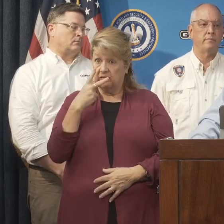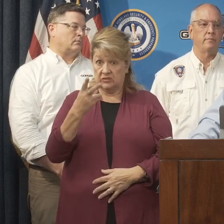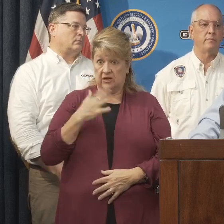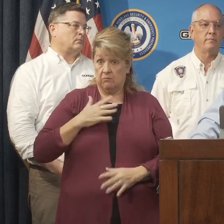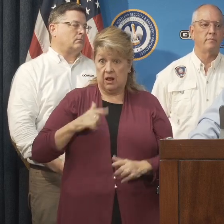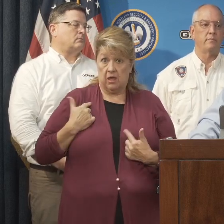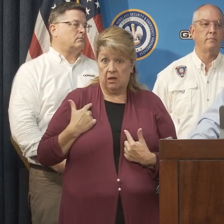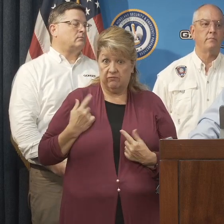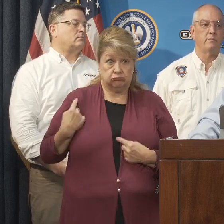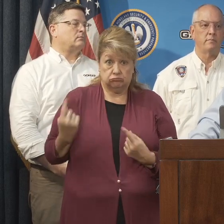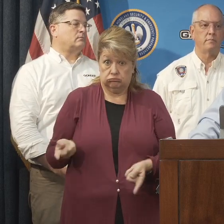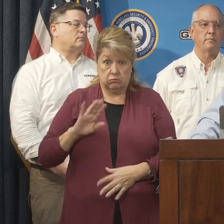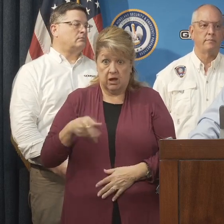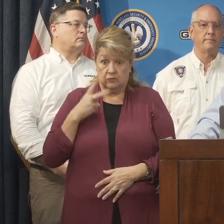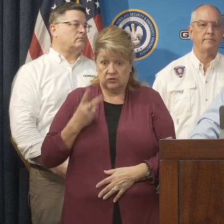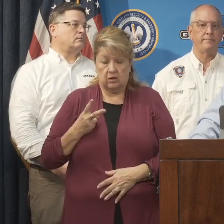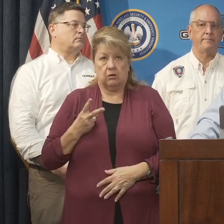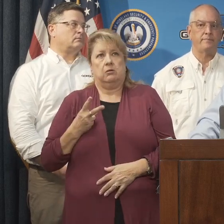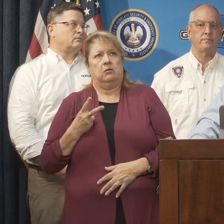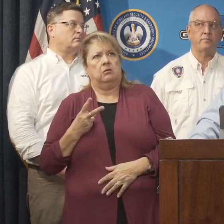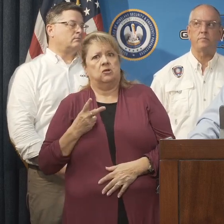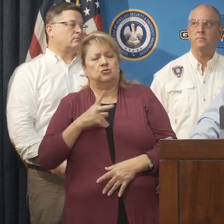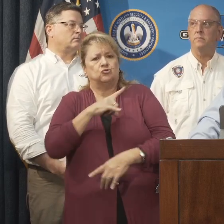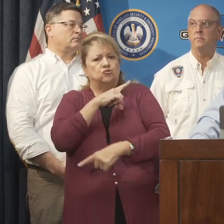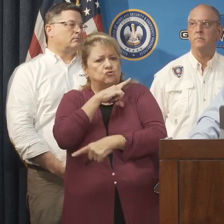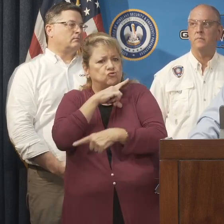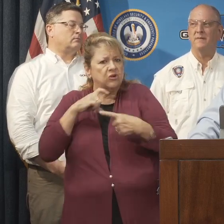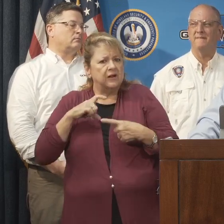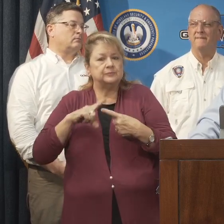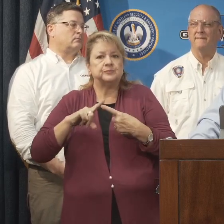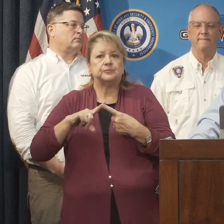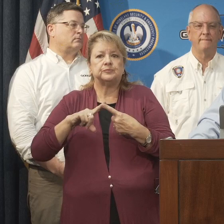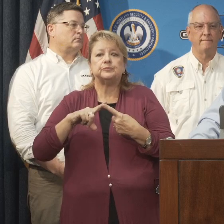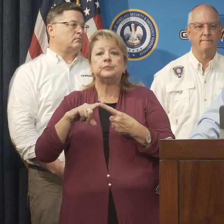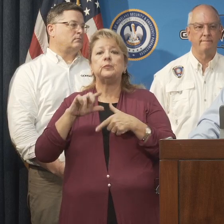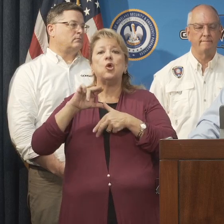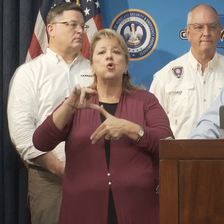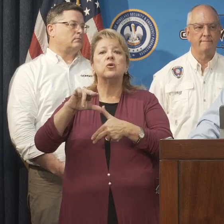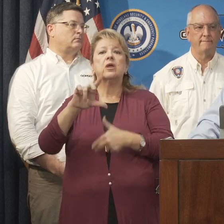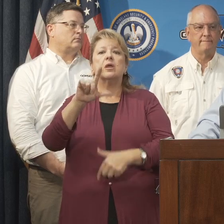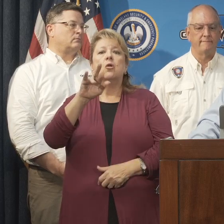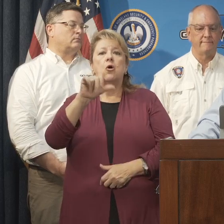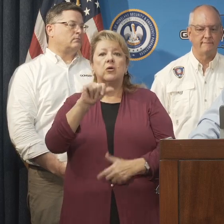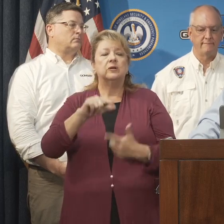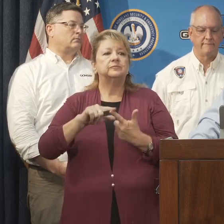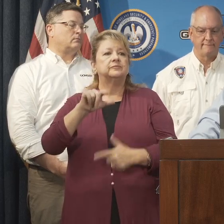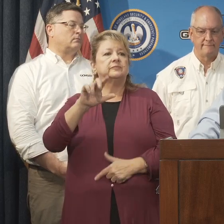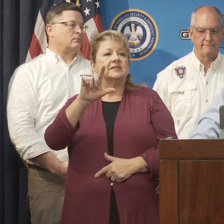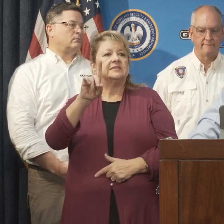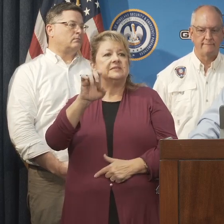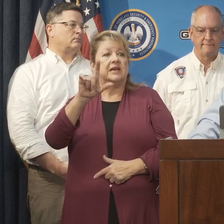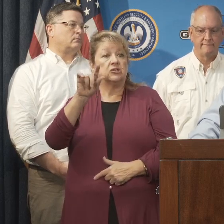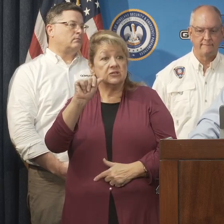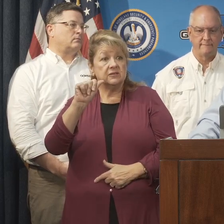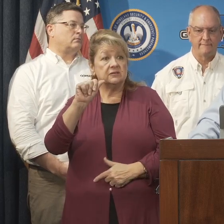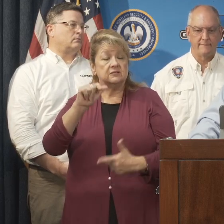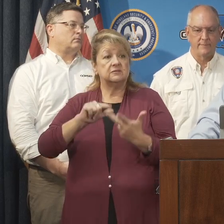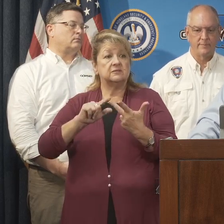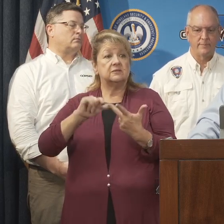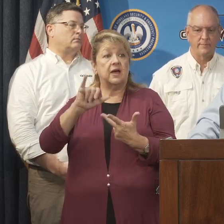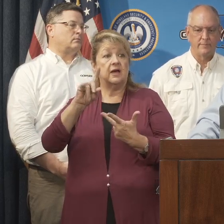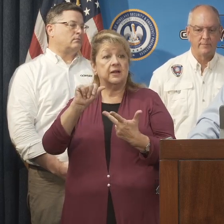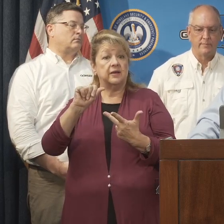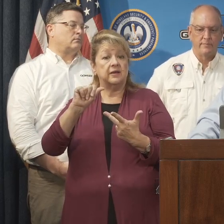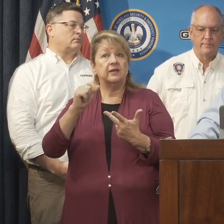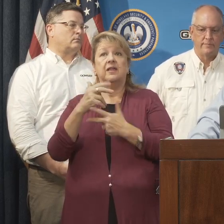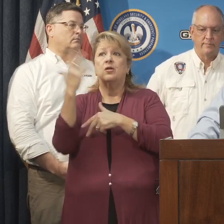in my lifetime. We're also dealing with the aftermaths of Hurricane Laura, Delta, and Ida, with a lot of extra fuel on